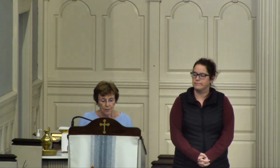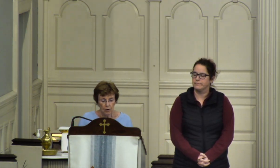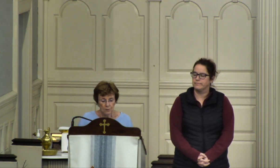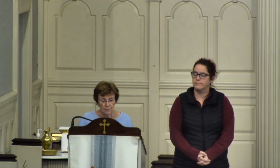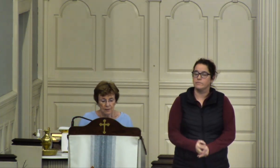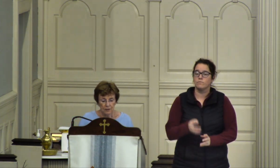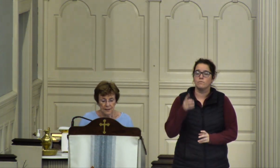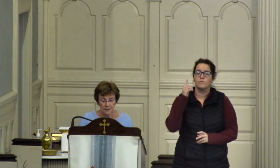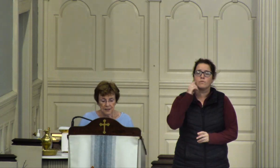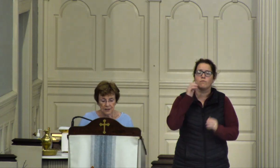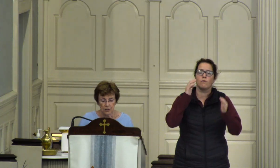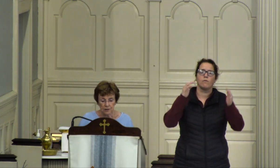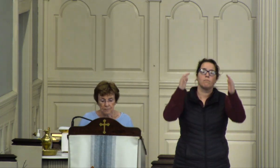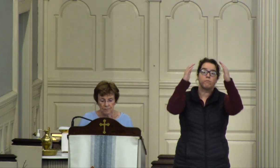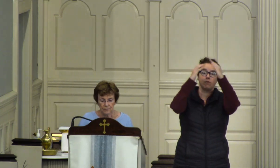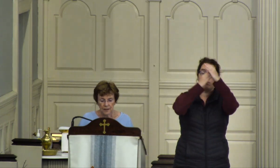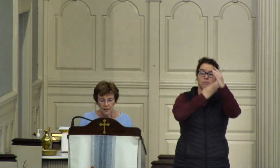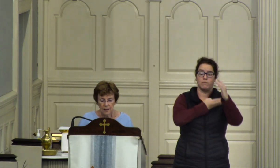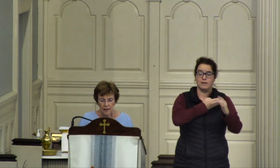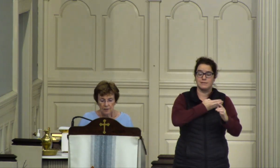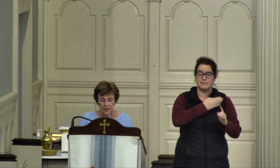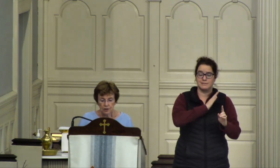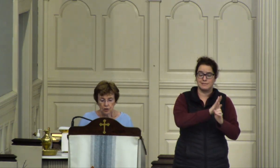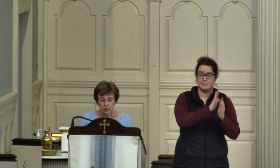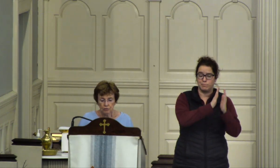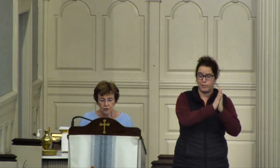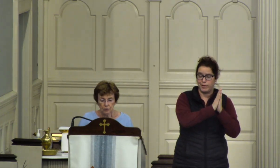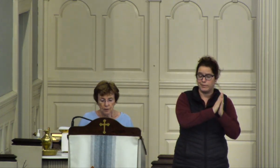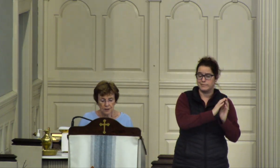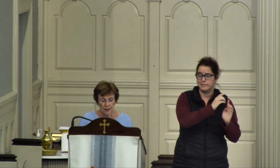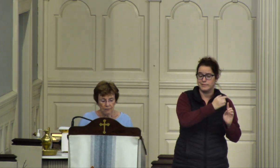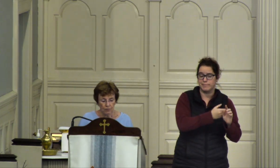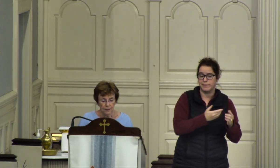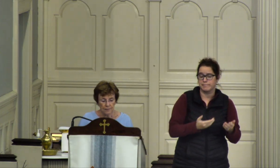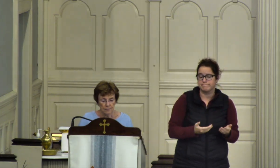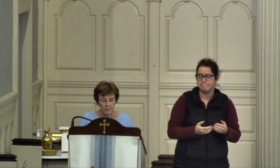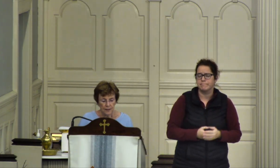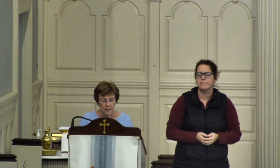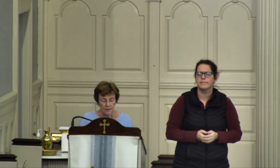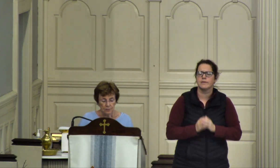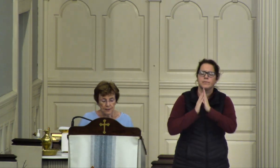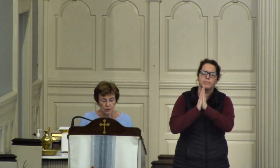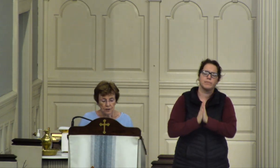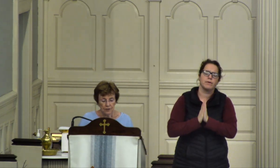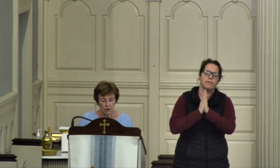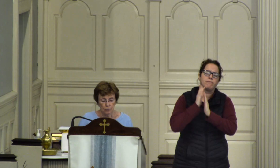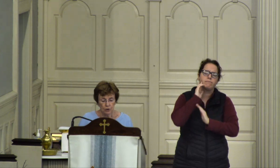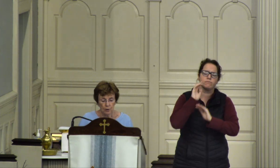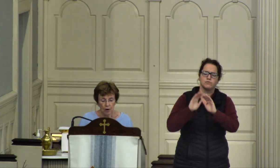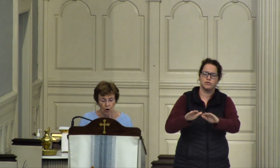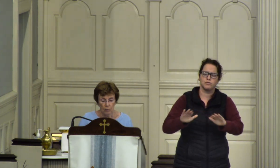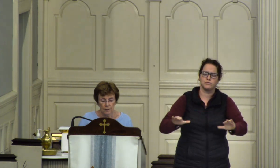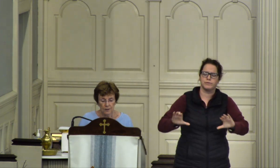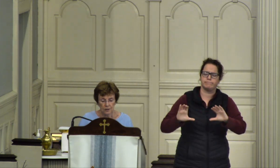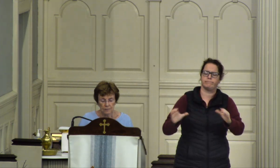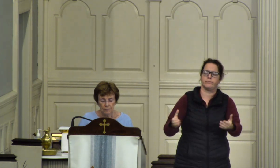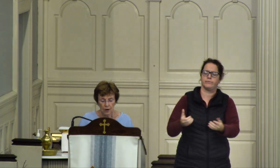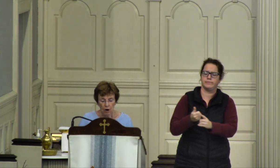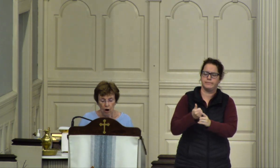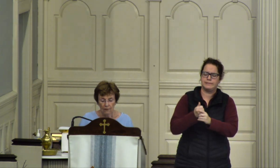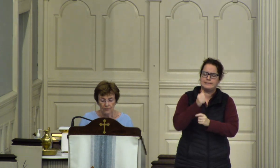For the Pope's monthly intention, that children who are suffering, especially those who are